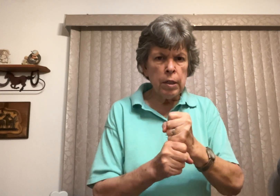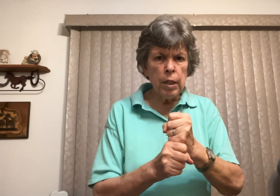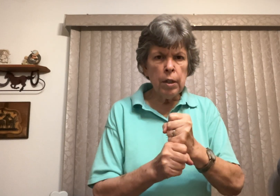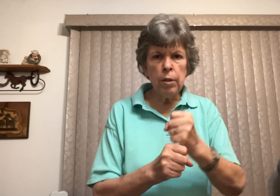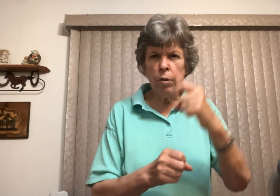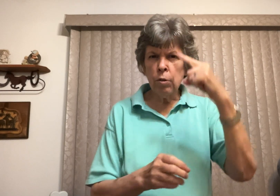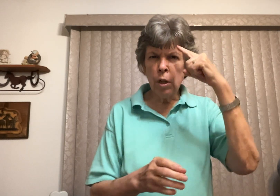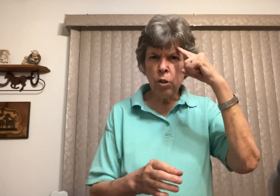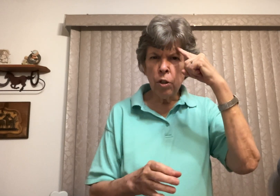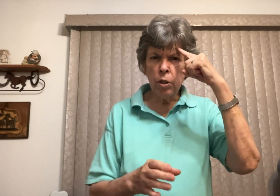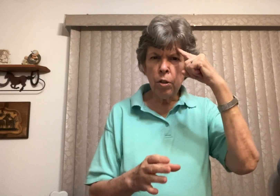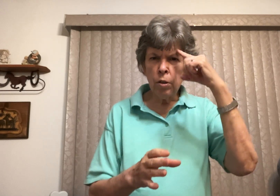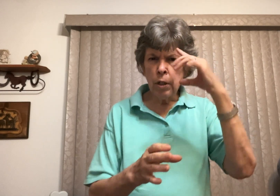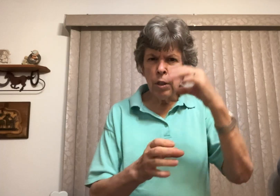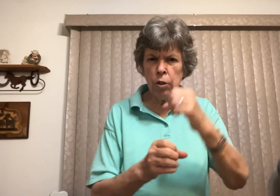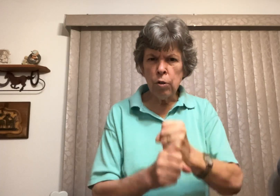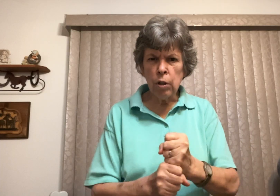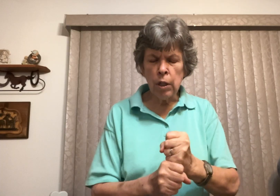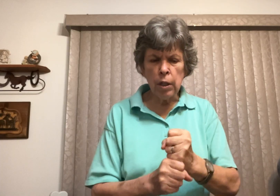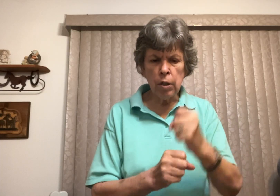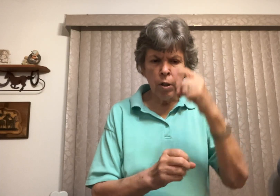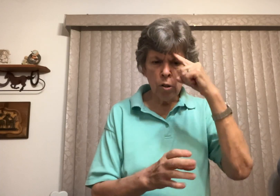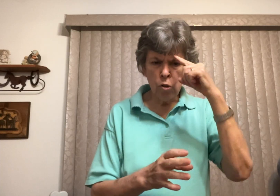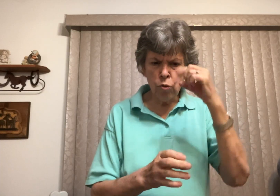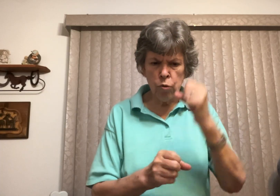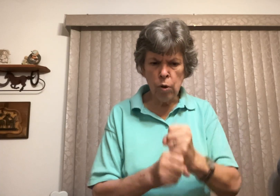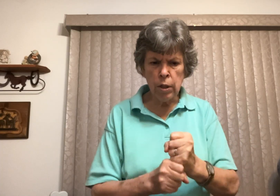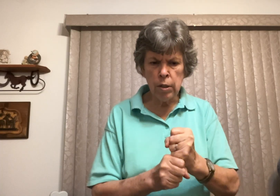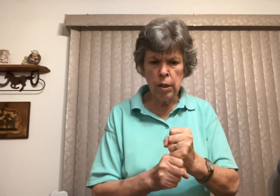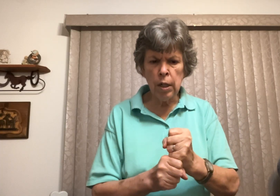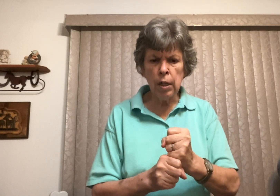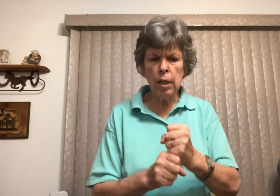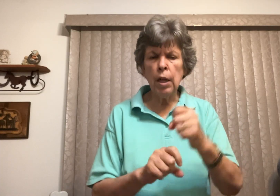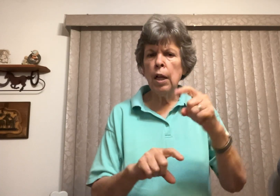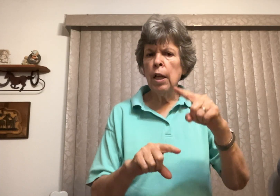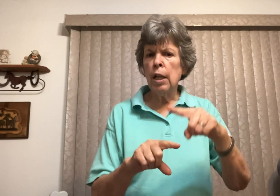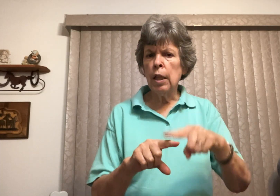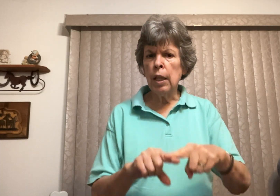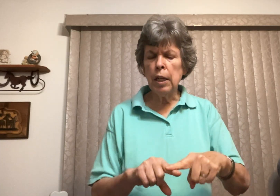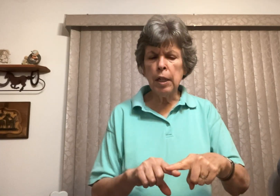Trusting, you touch here and you cling. Trusting, leaning,